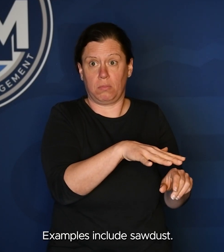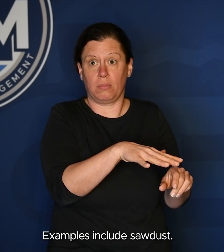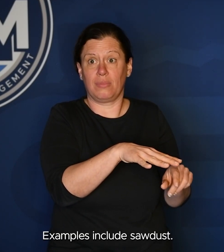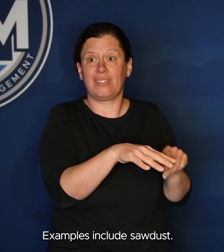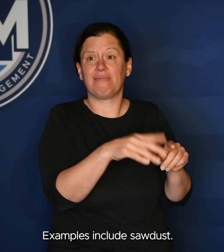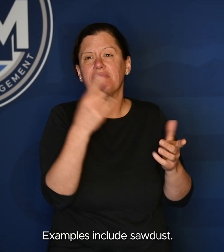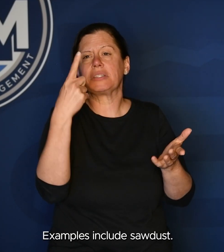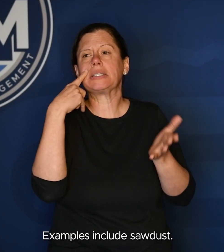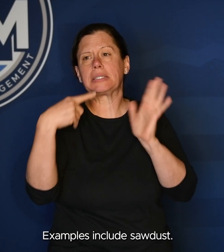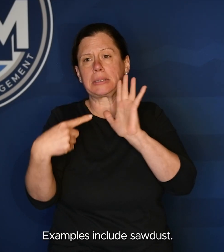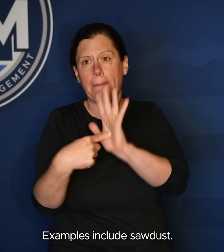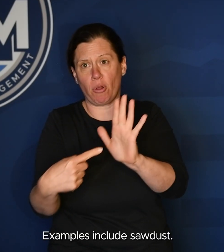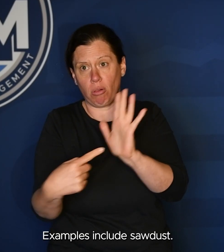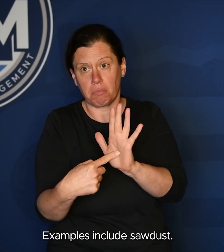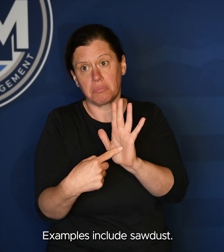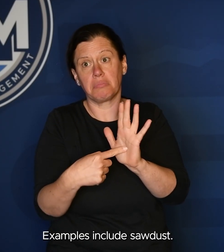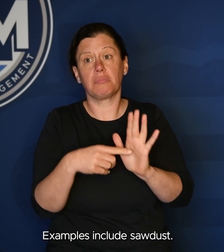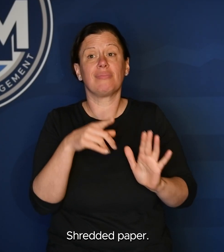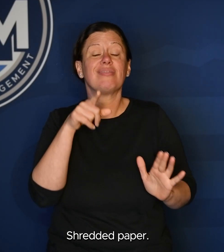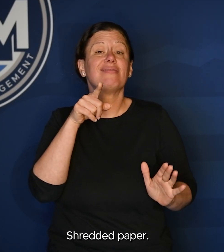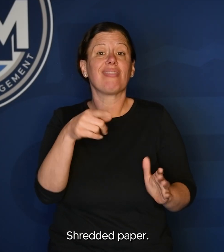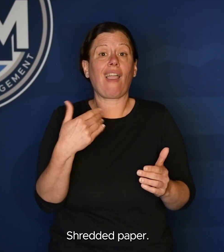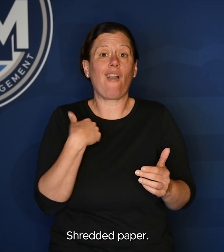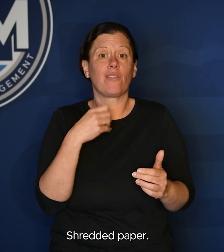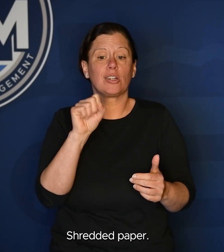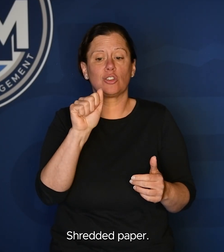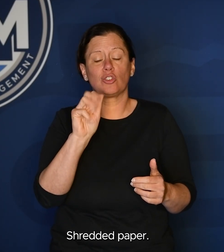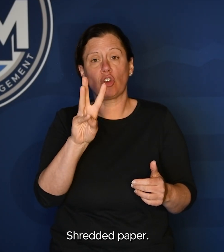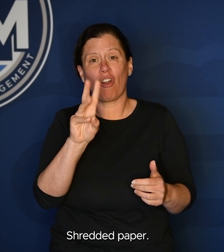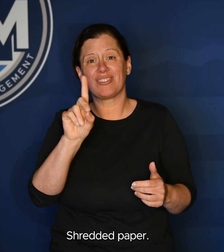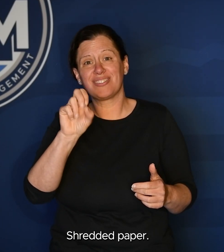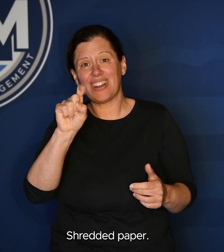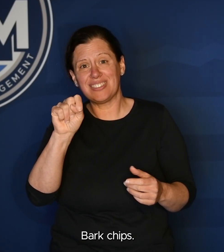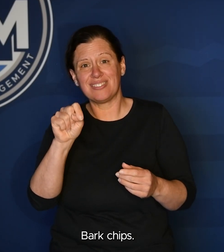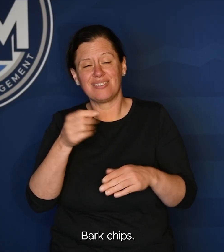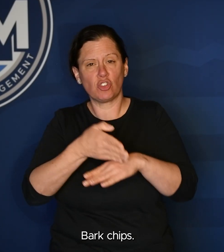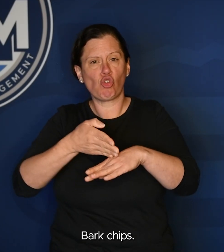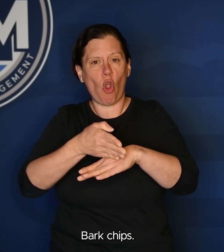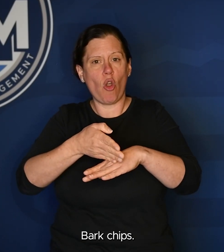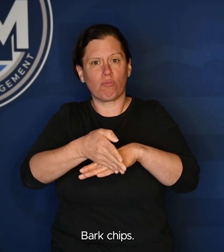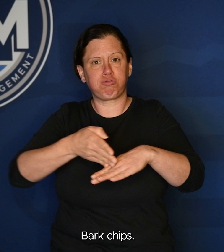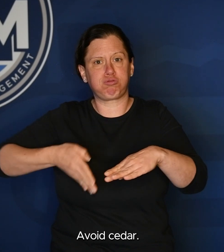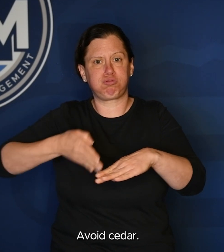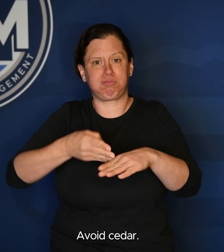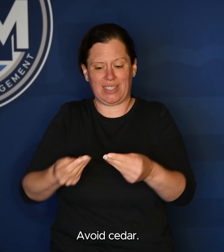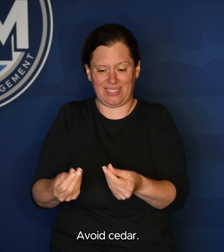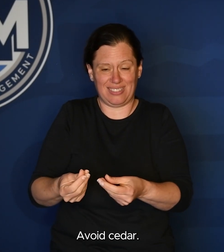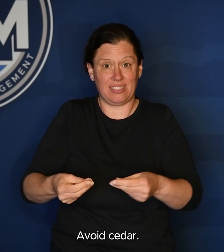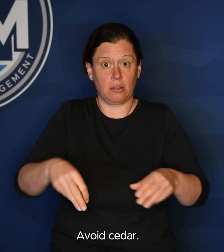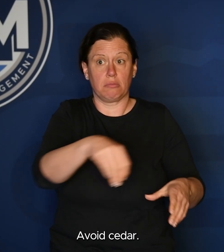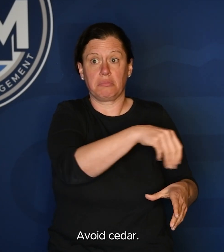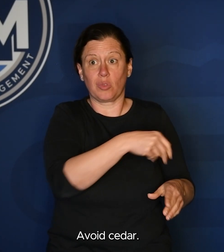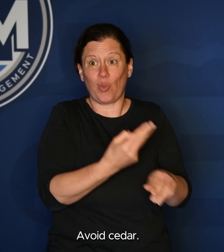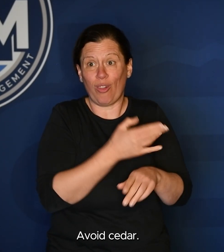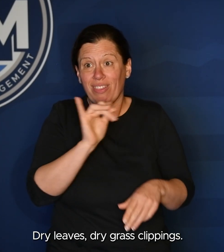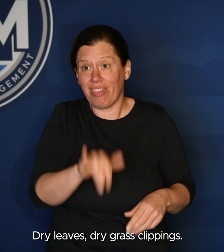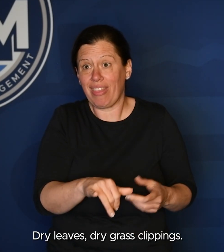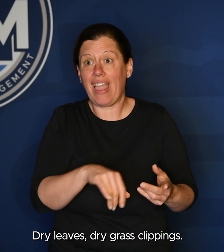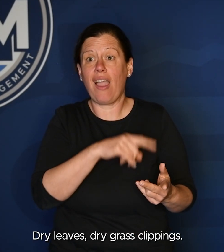Examples include sawdust, shredded paper, bark chips, avoid cedar, dry